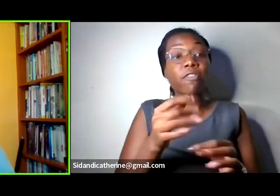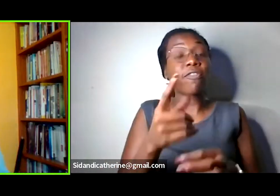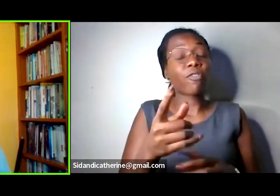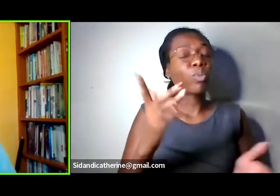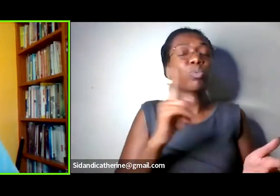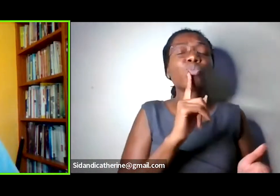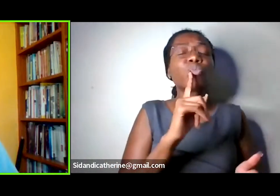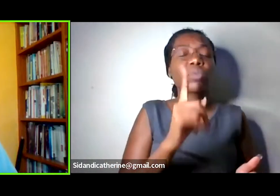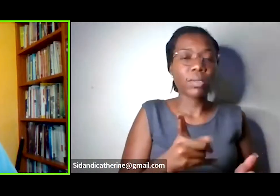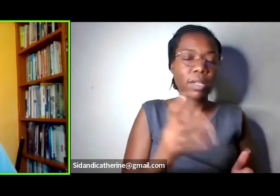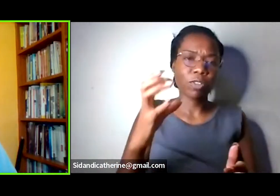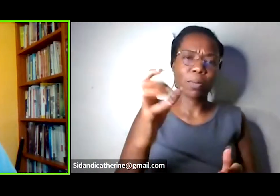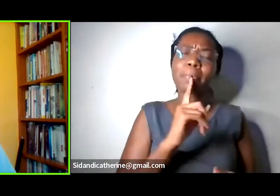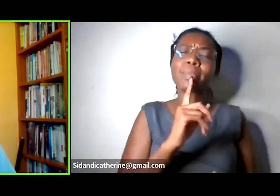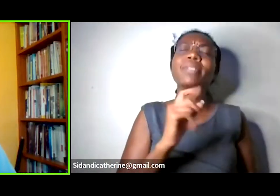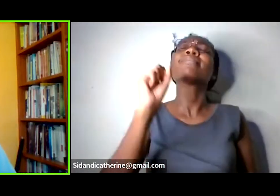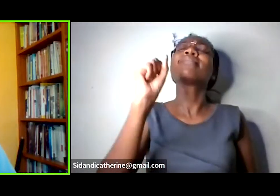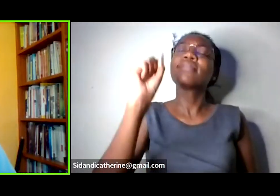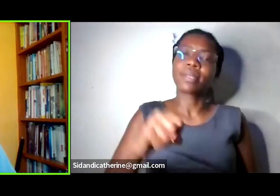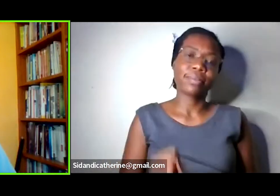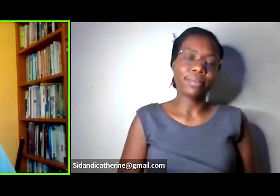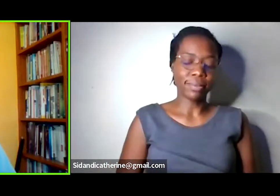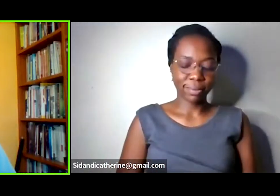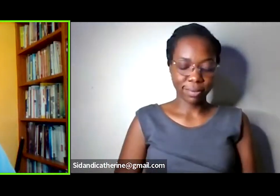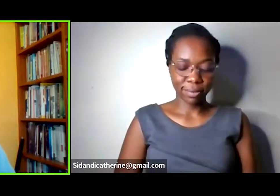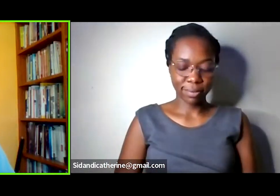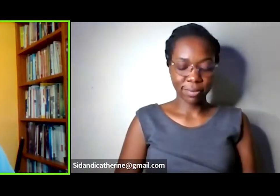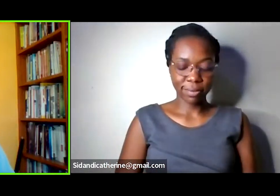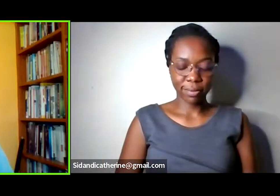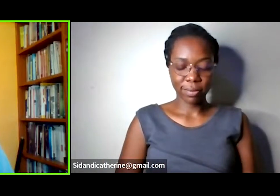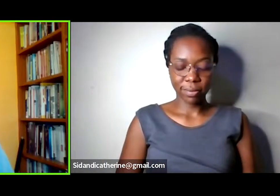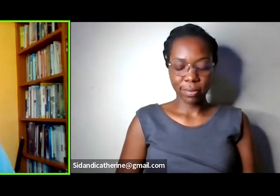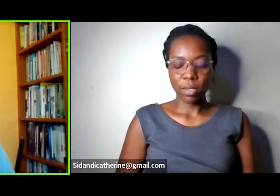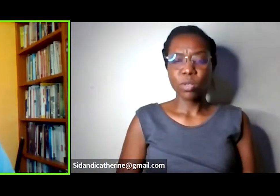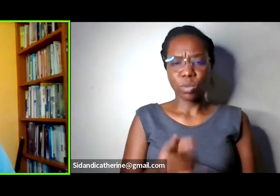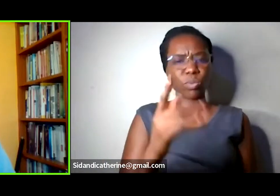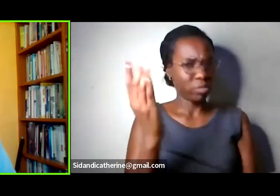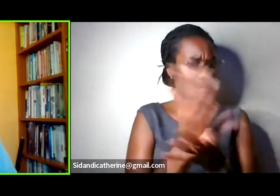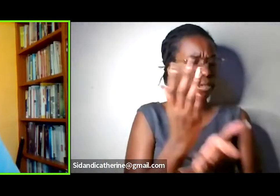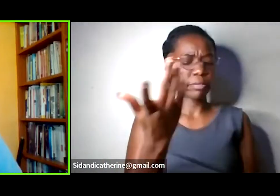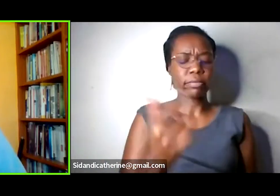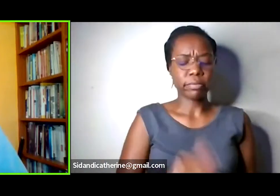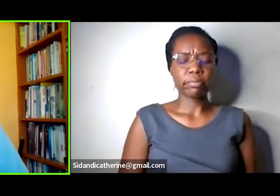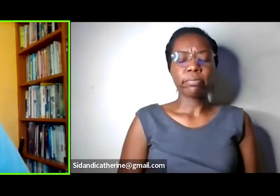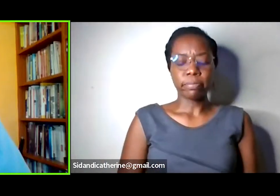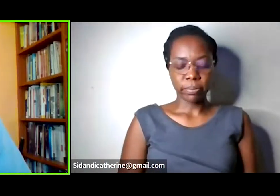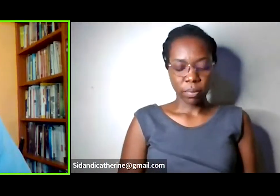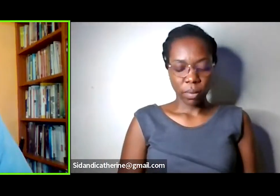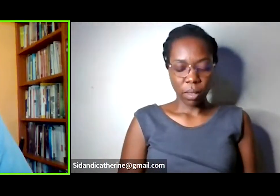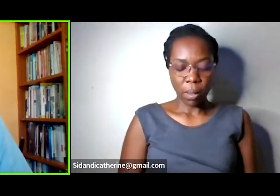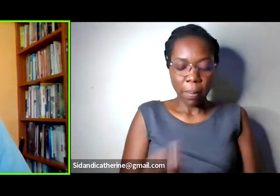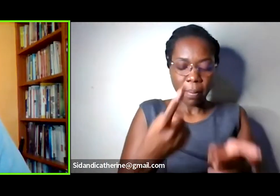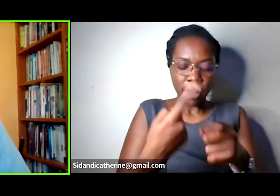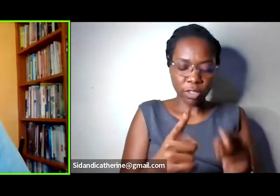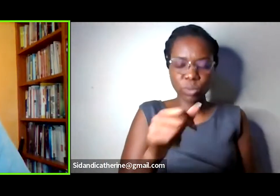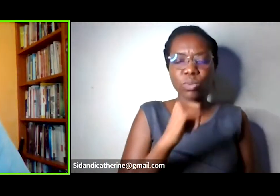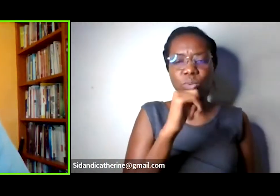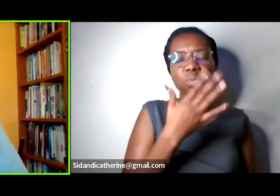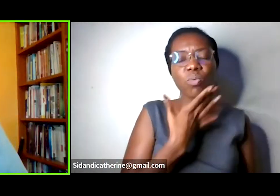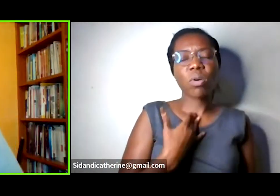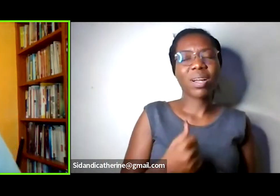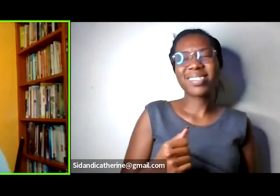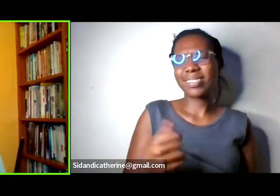Is this, so the customer is asking, is this what you do? Are you really passionate about this? Is this your thing?